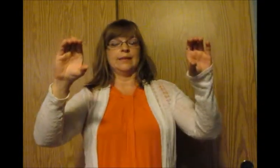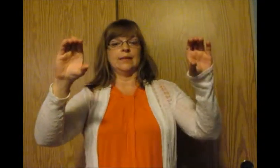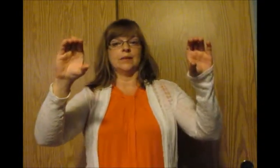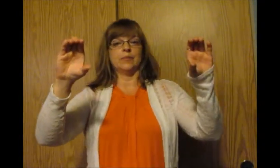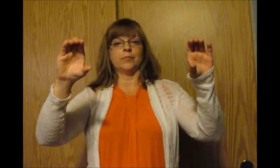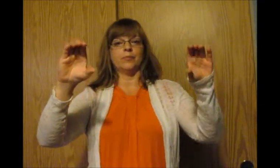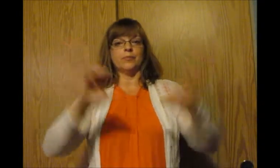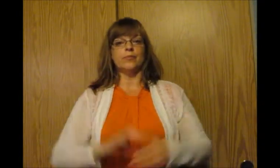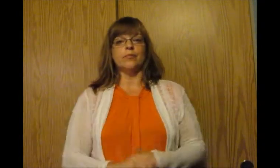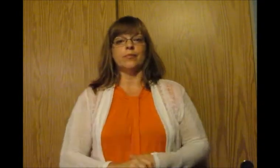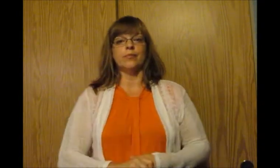C.